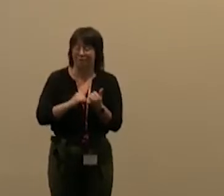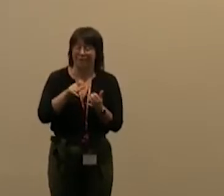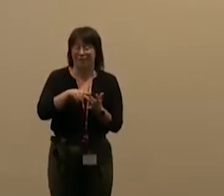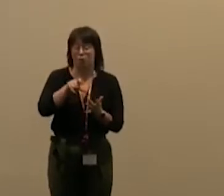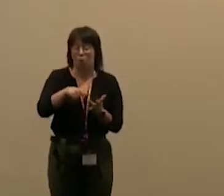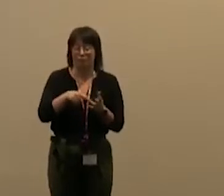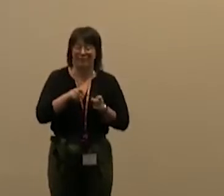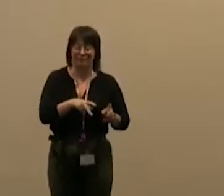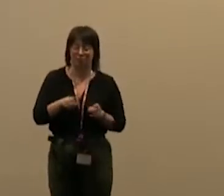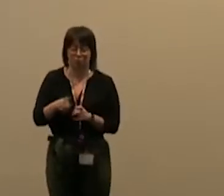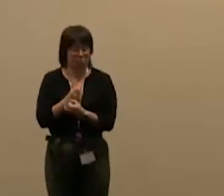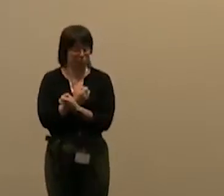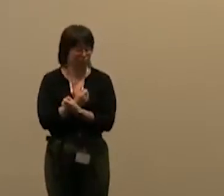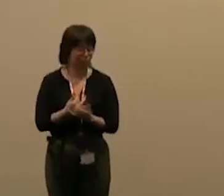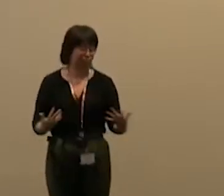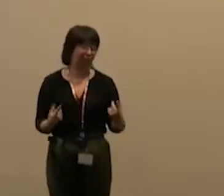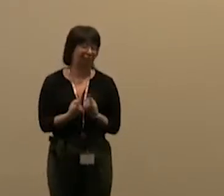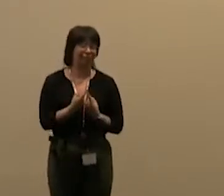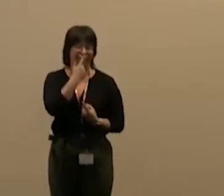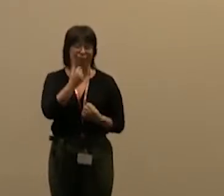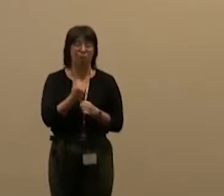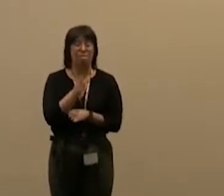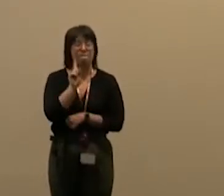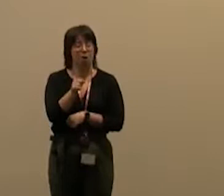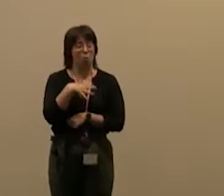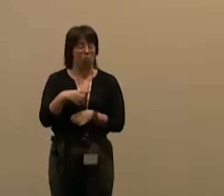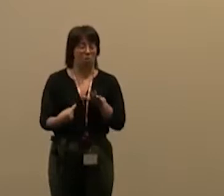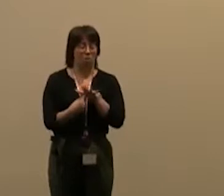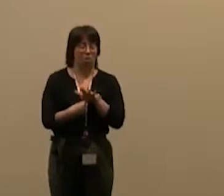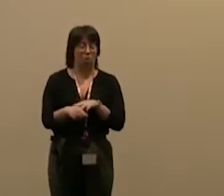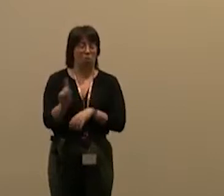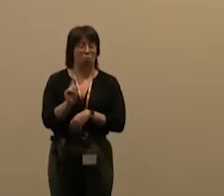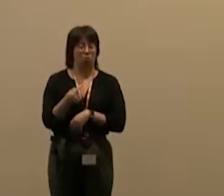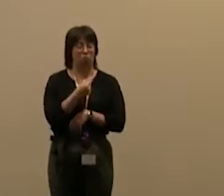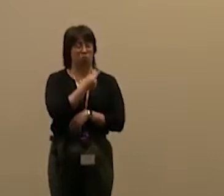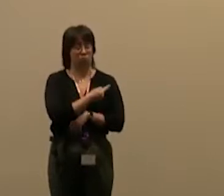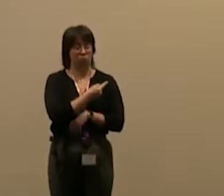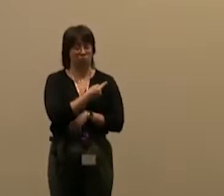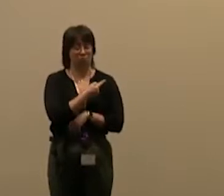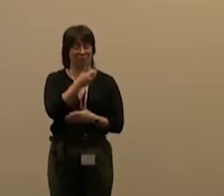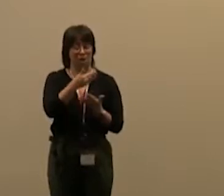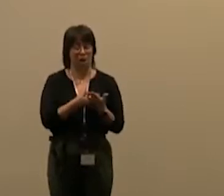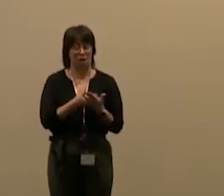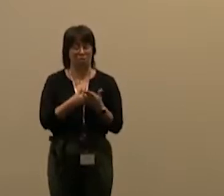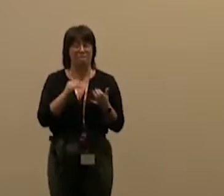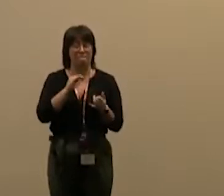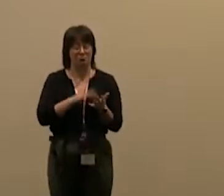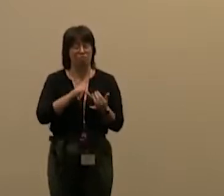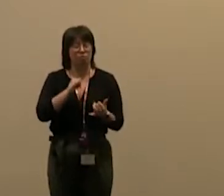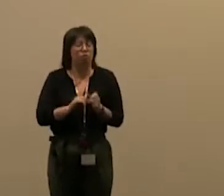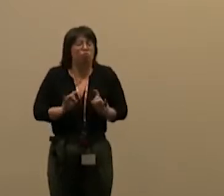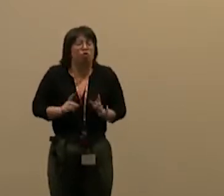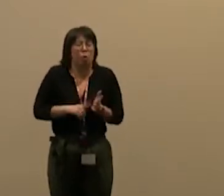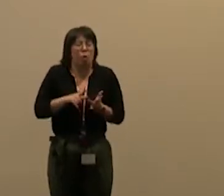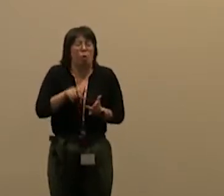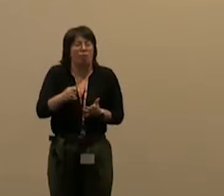So lots that we can do here. So one thing I wanted to really point out with this slide is that we can not only, Microsoft Teams isn't just for low-code